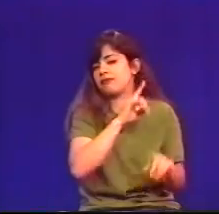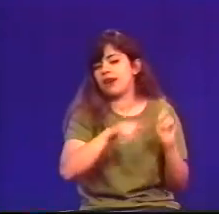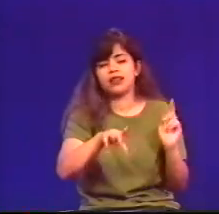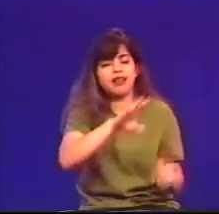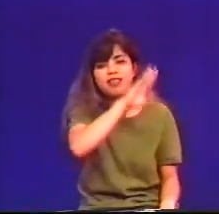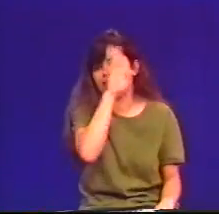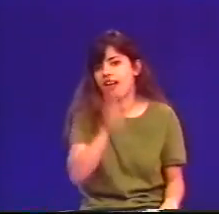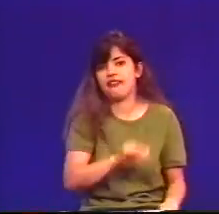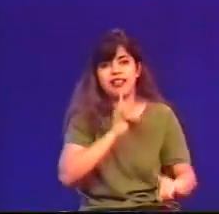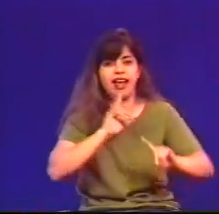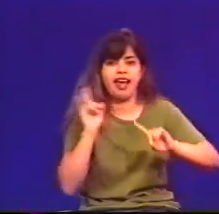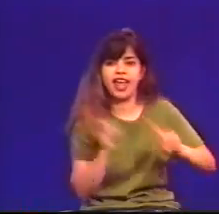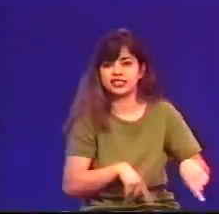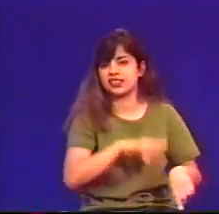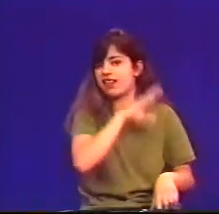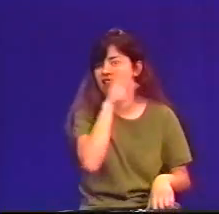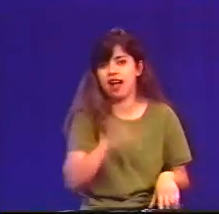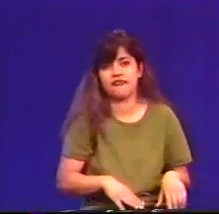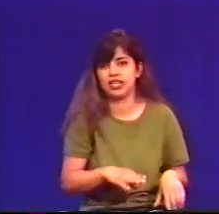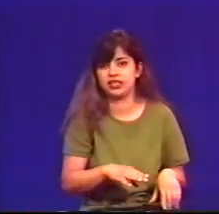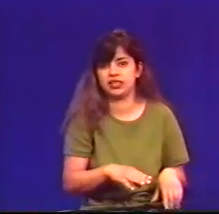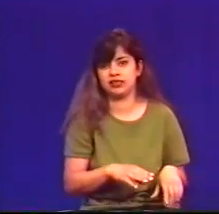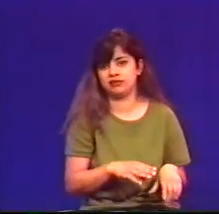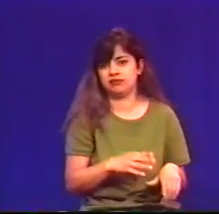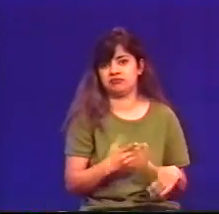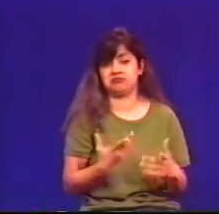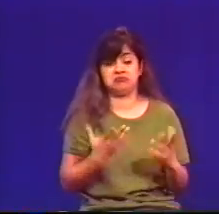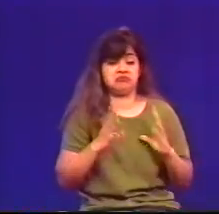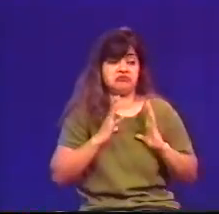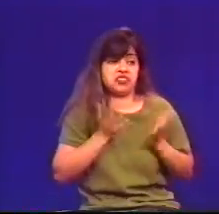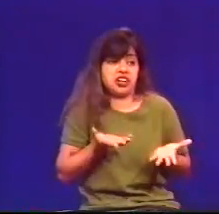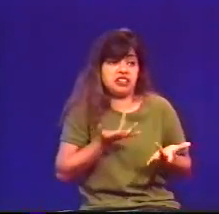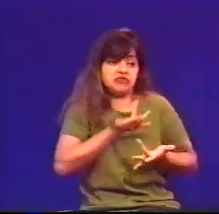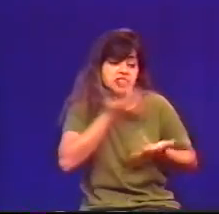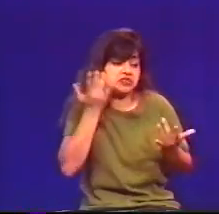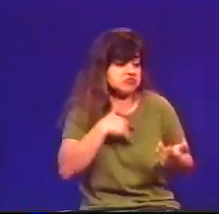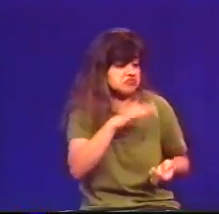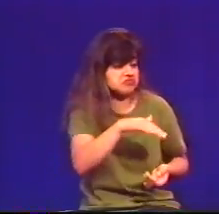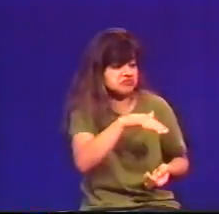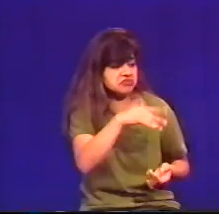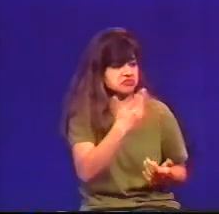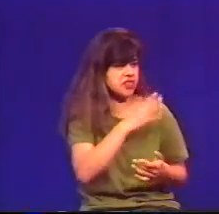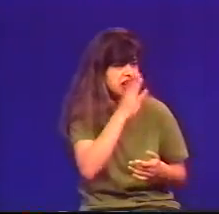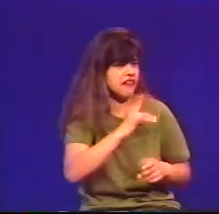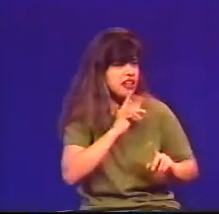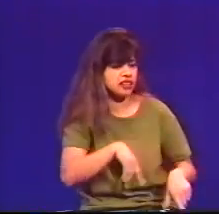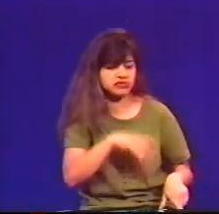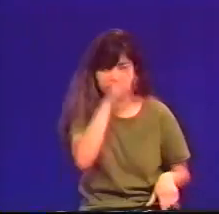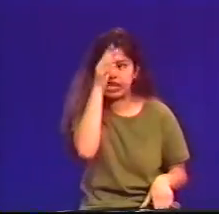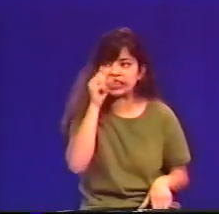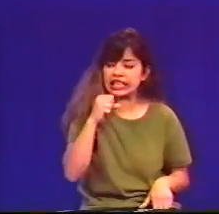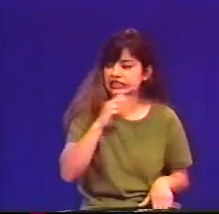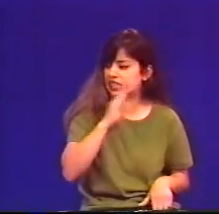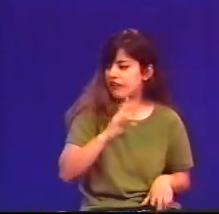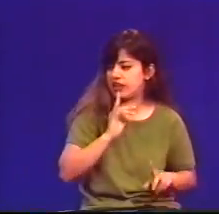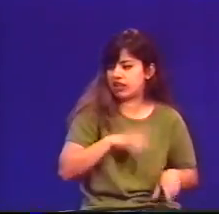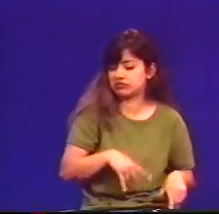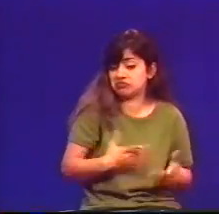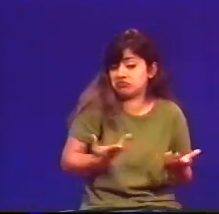We filled out a lot of paperwork and forms, sent them off to the U.S., and waited to hear back. Interestingly enough,